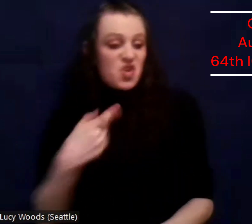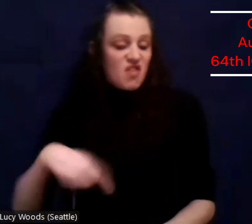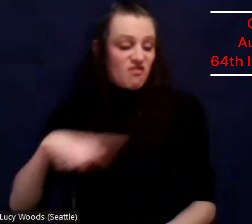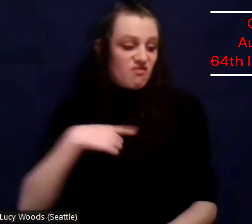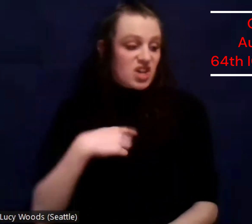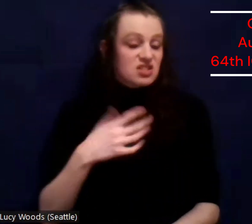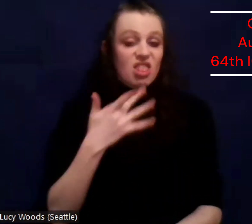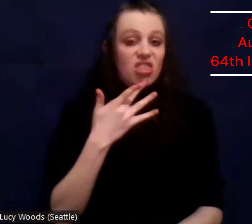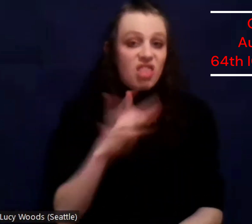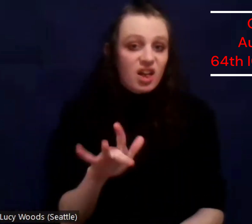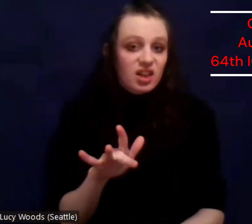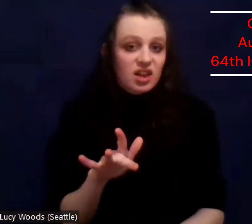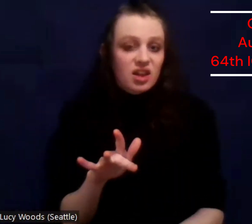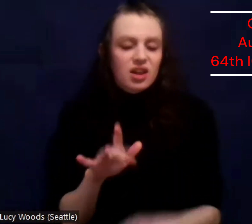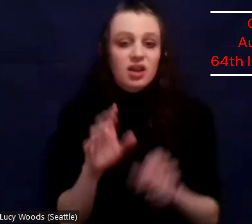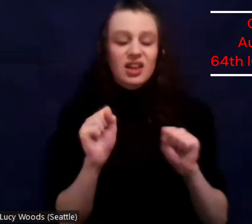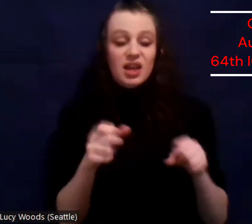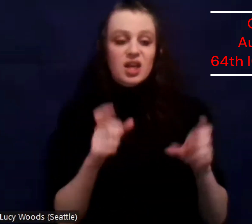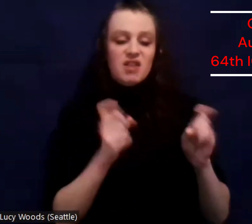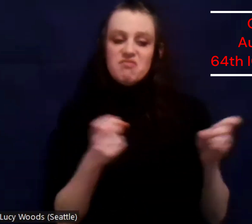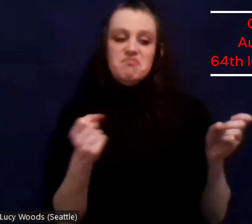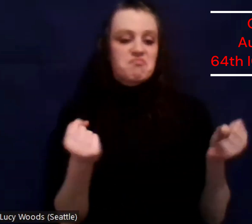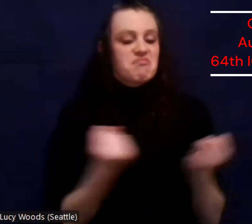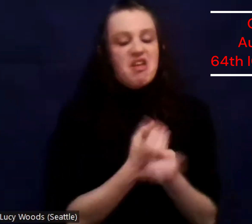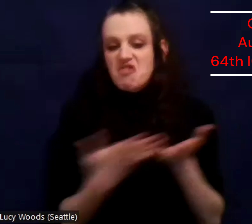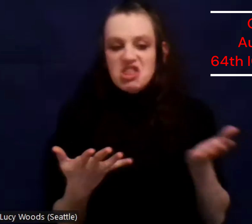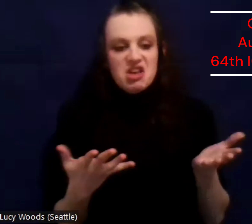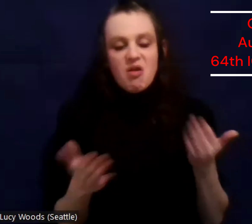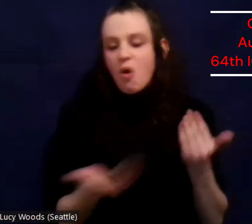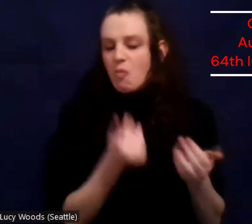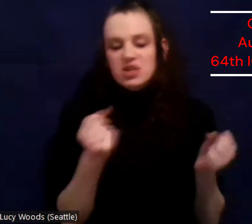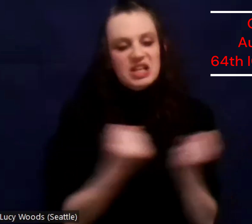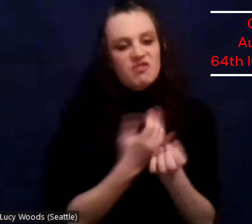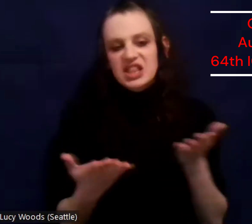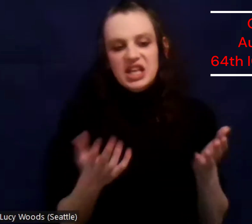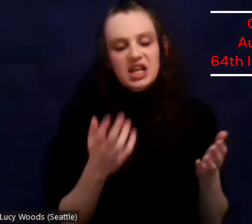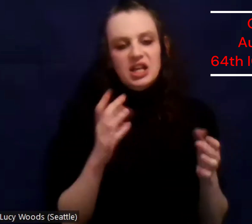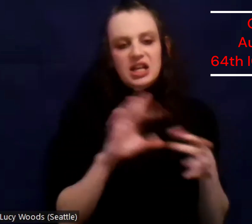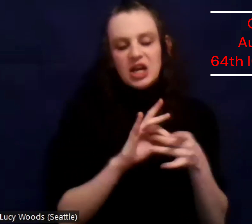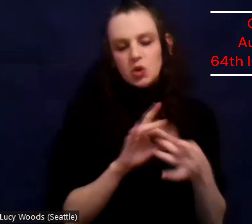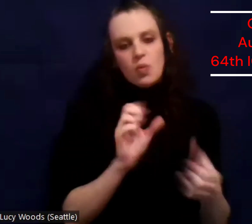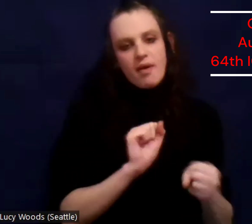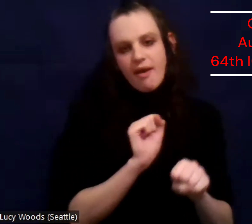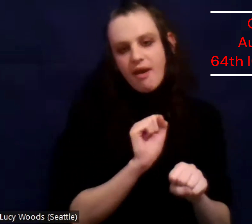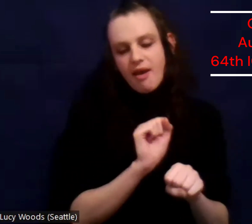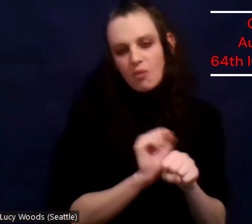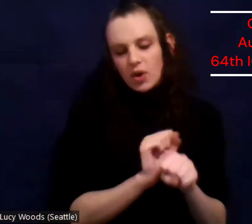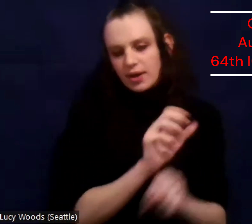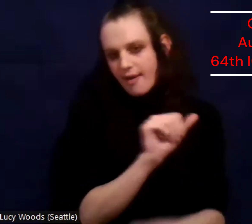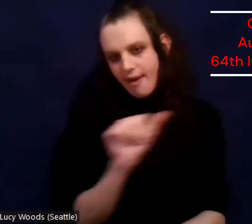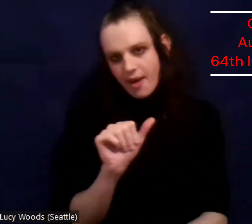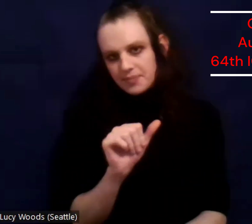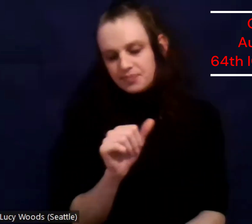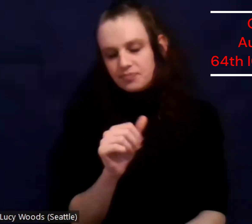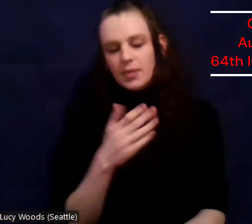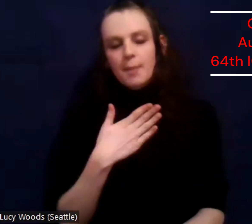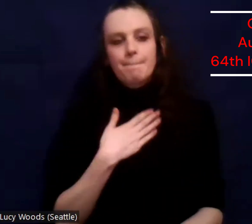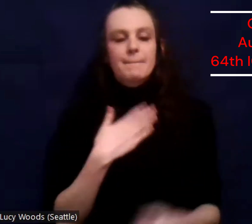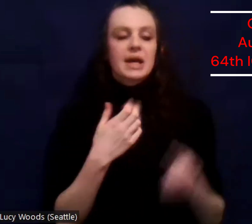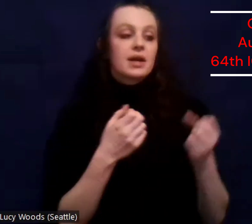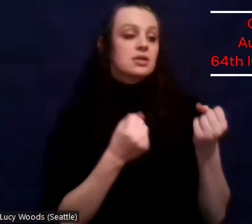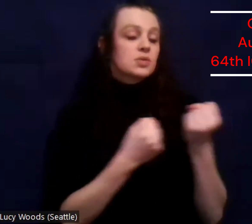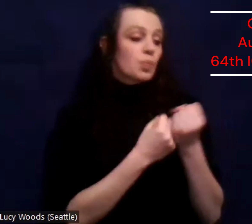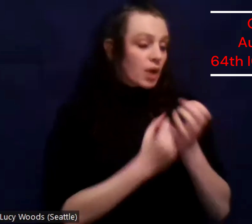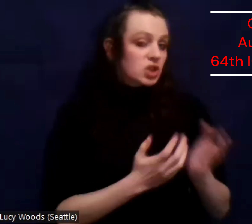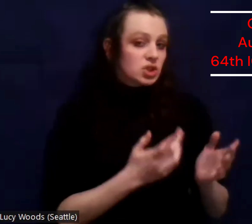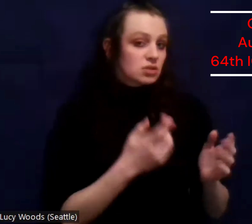so situated that they can give nearly all the time to the work. And I had a sponsor point that out to me,